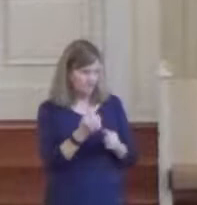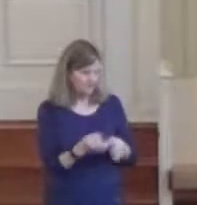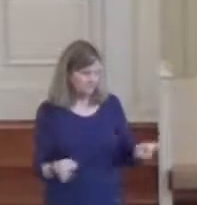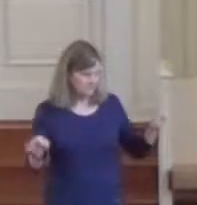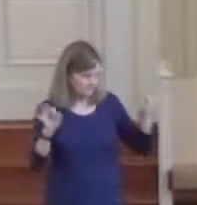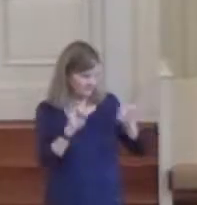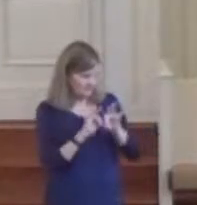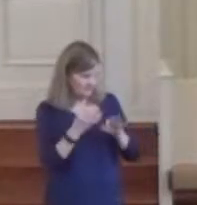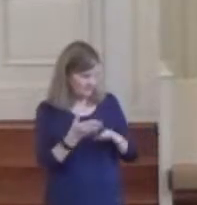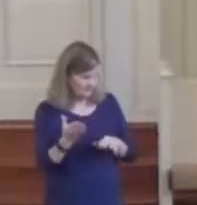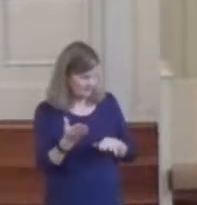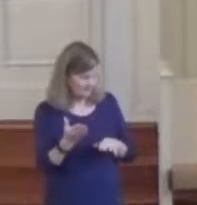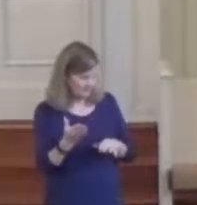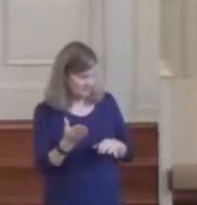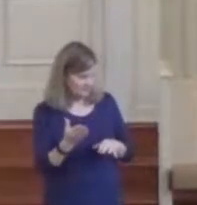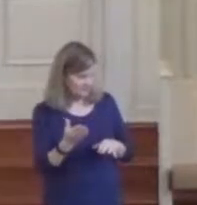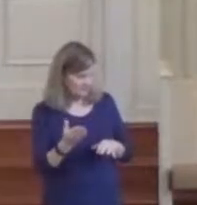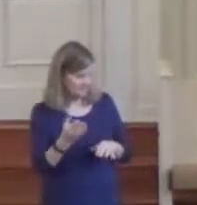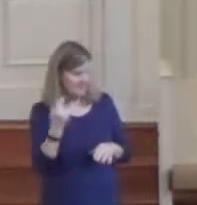but